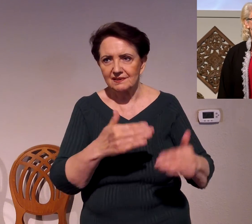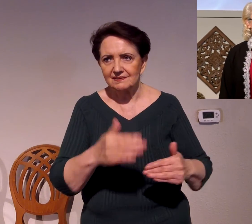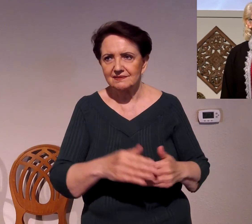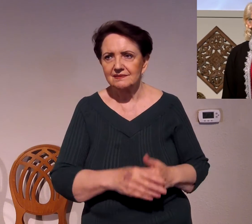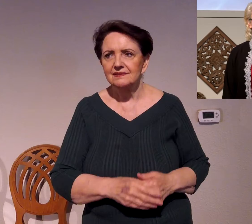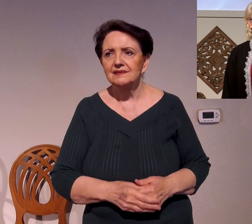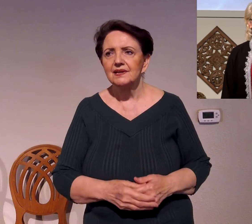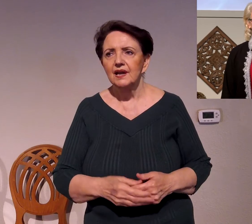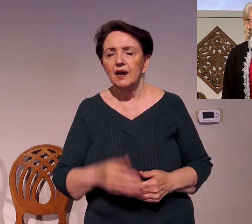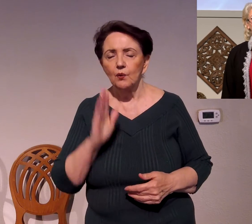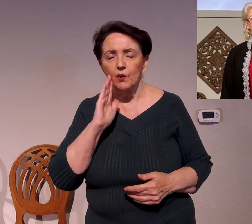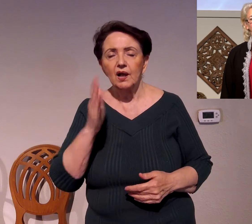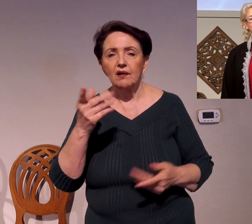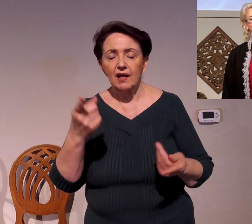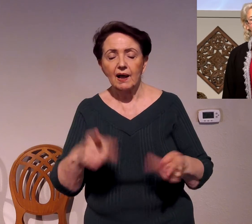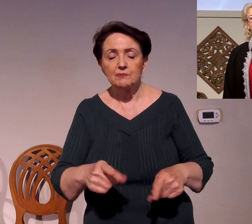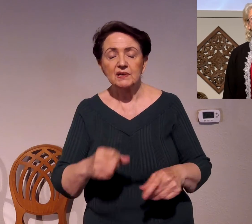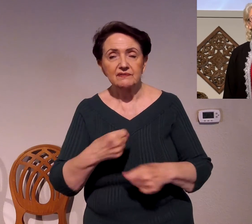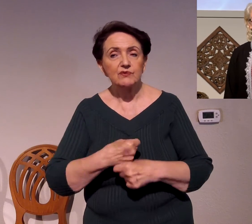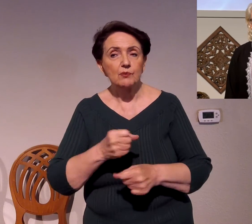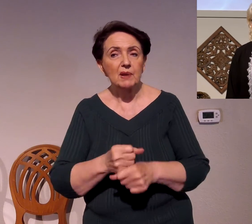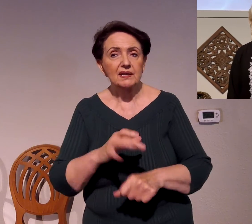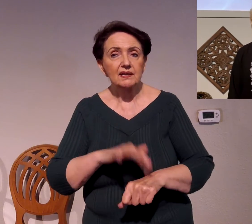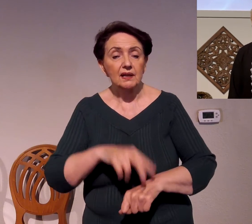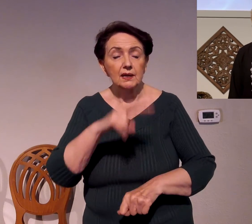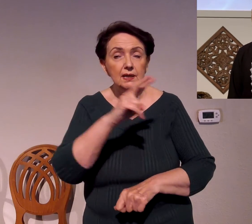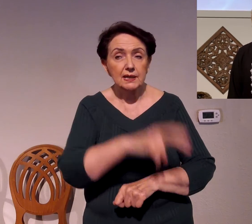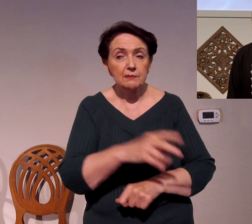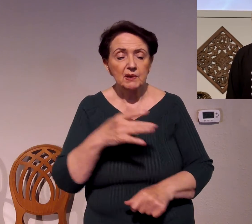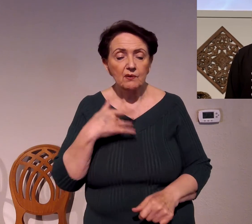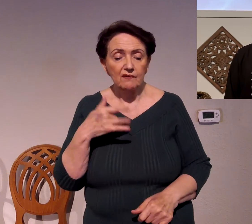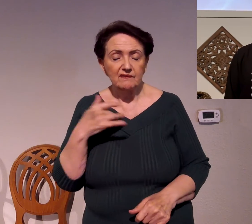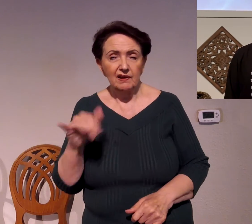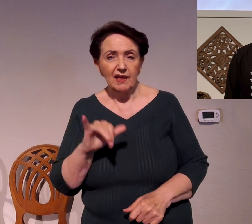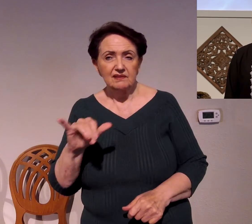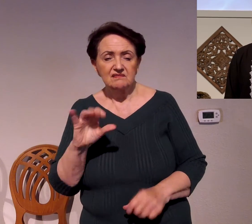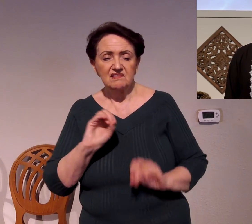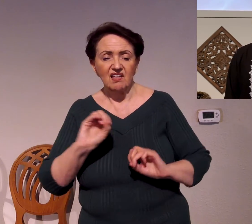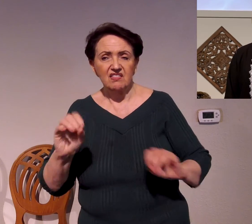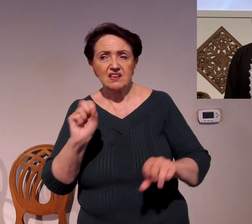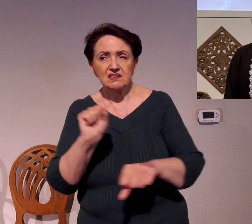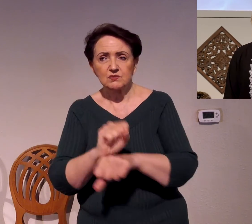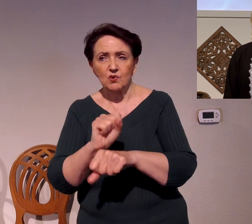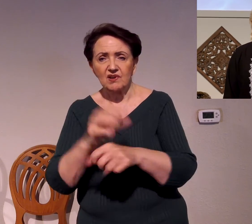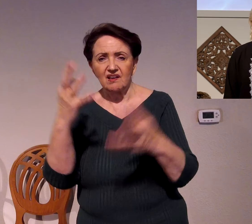time in making the leap where it will feel like to you nothing is working.